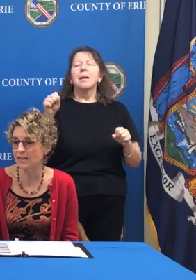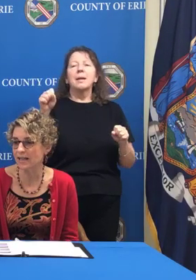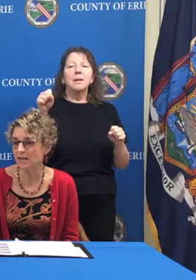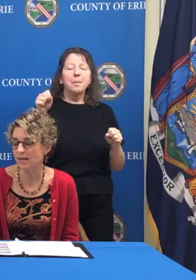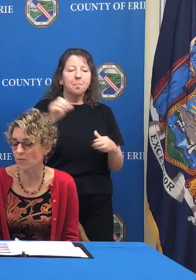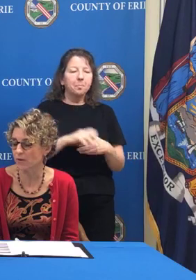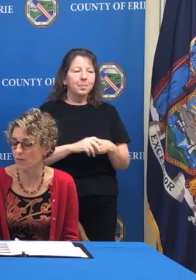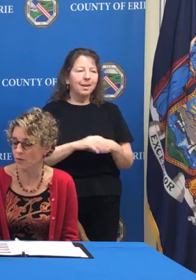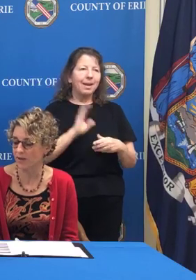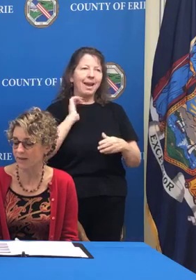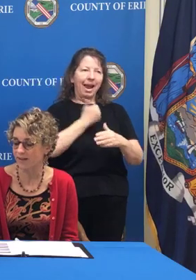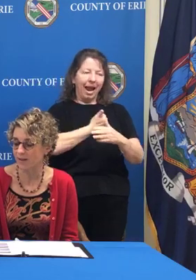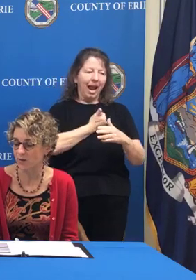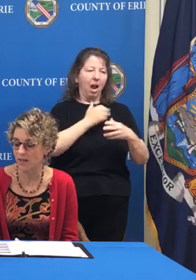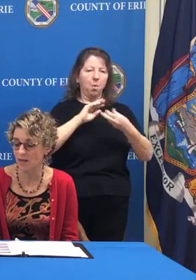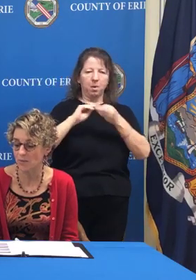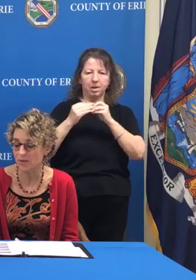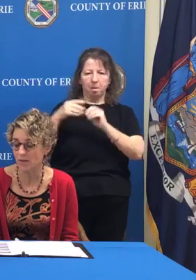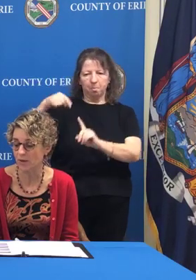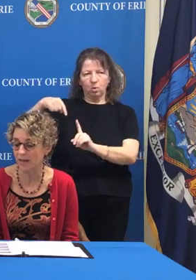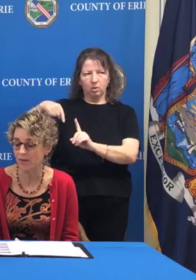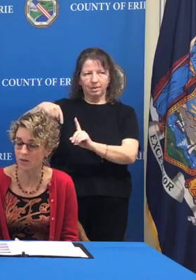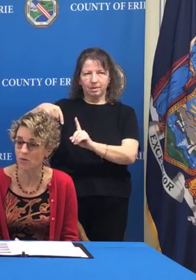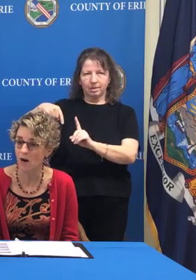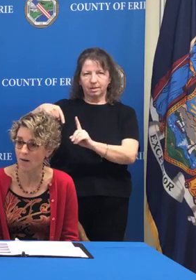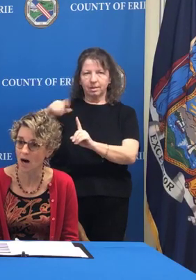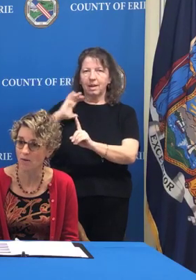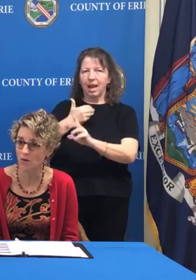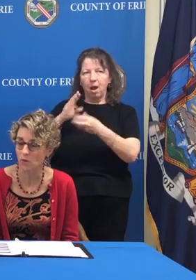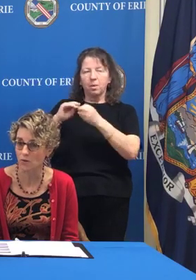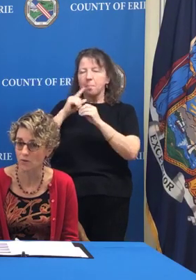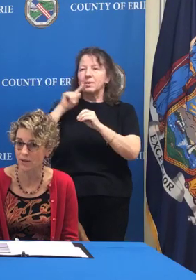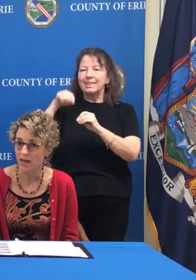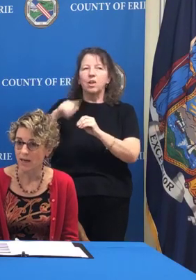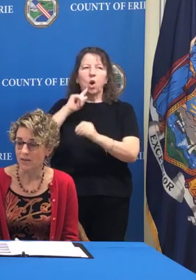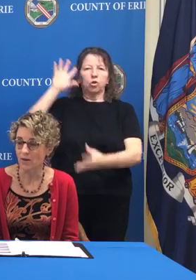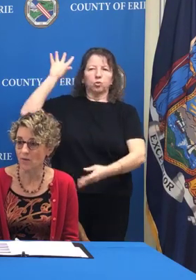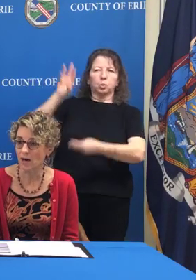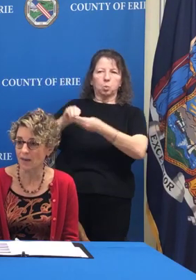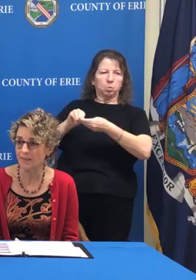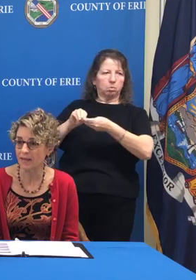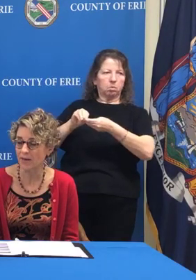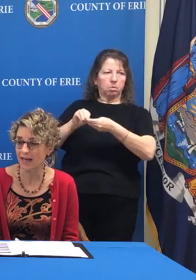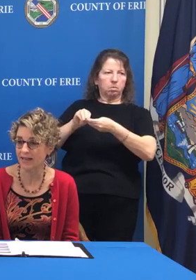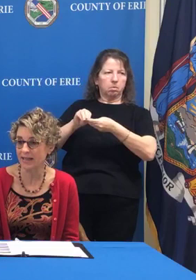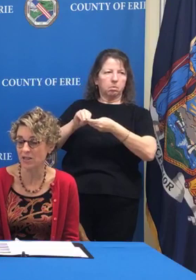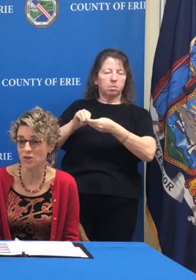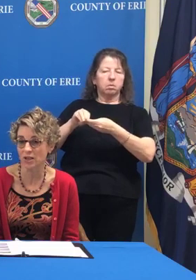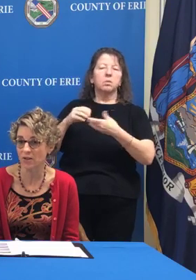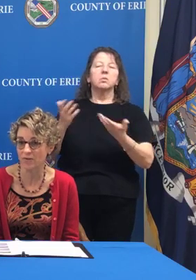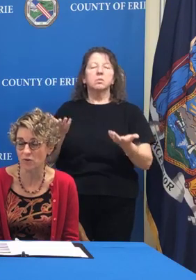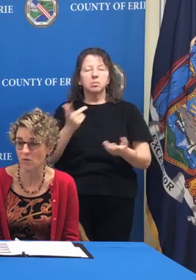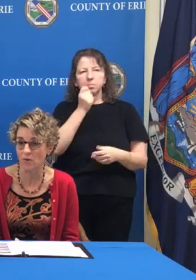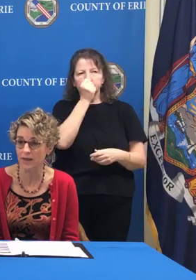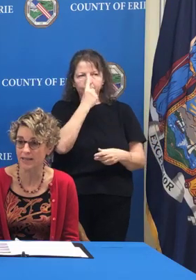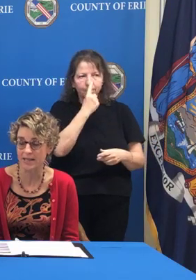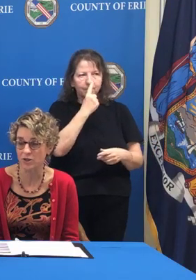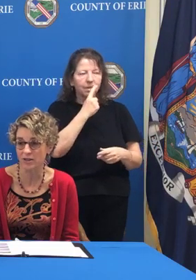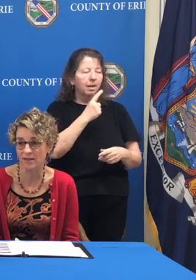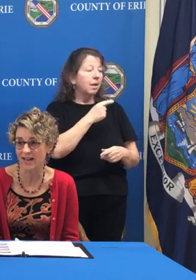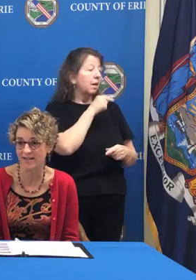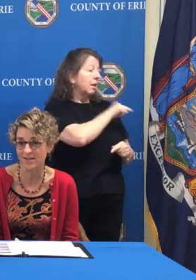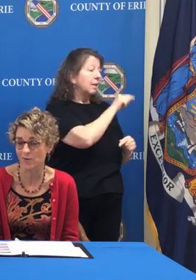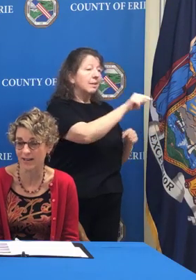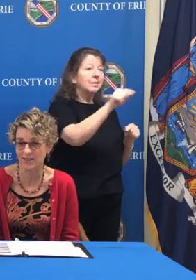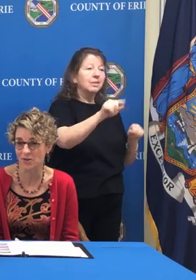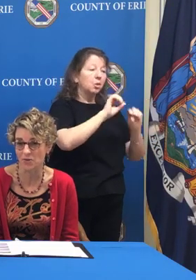The data that we're giving you, the numbers that we're giving you are our totals. So, again, each individual